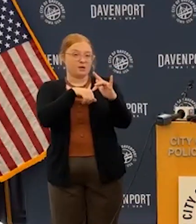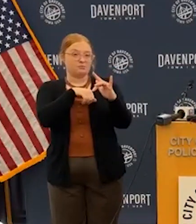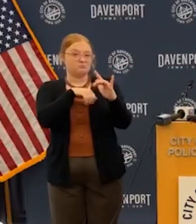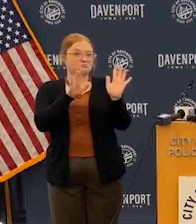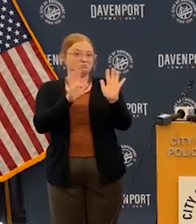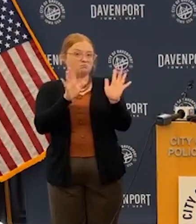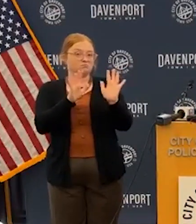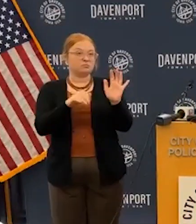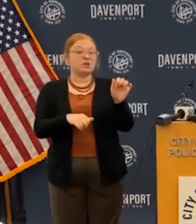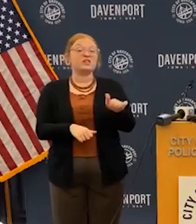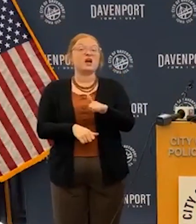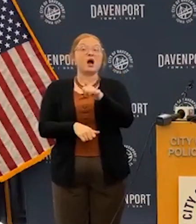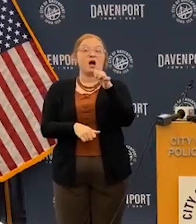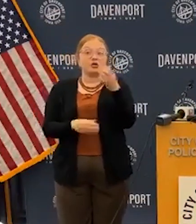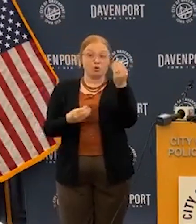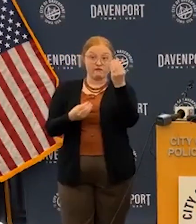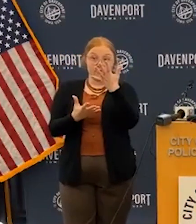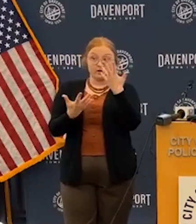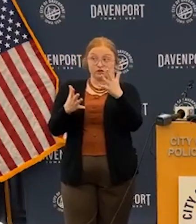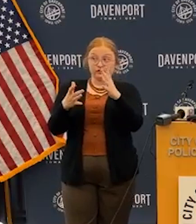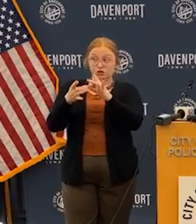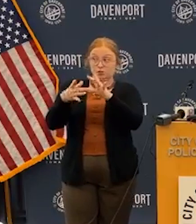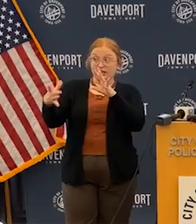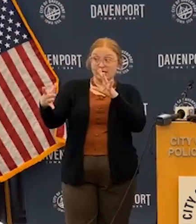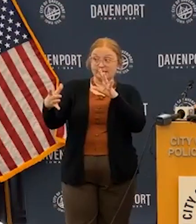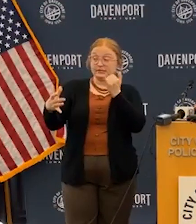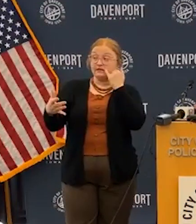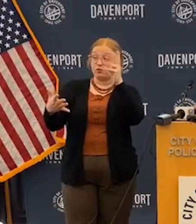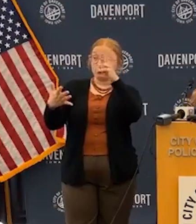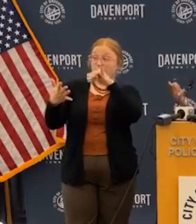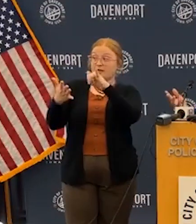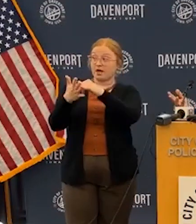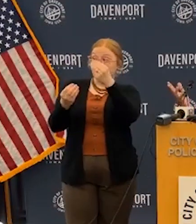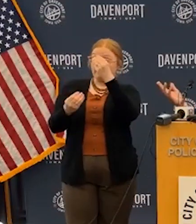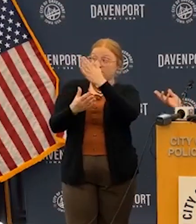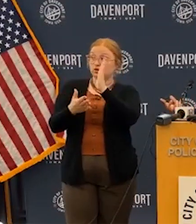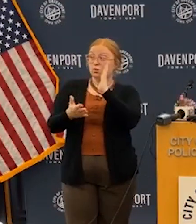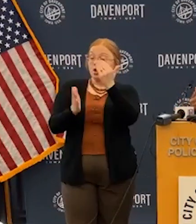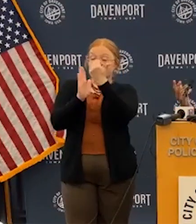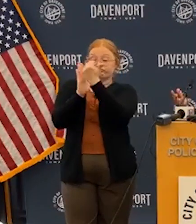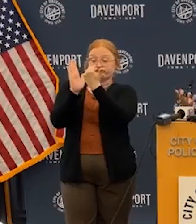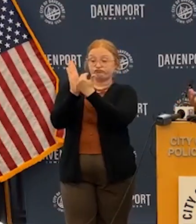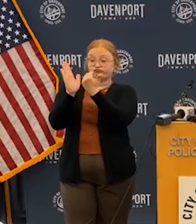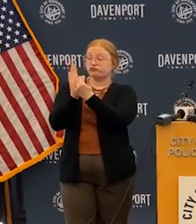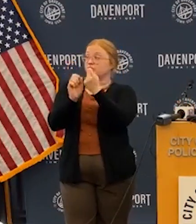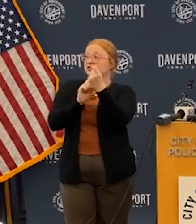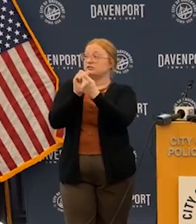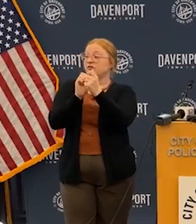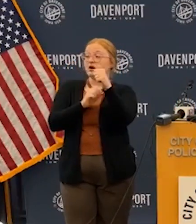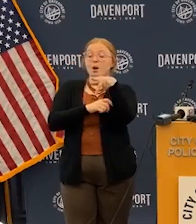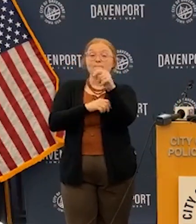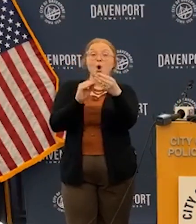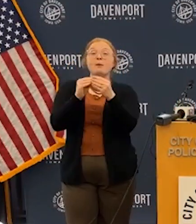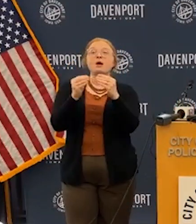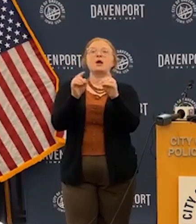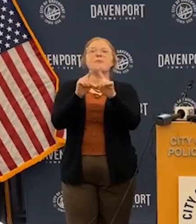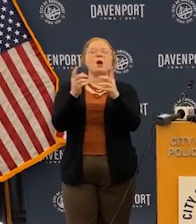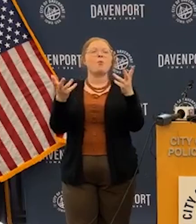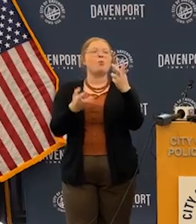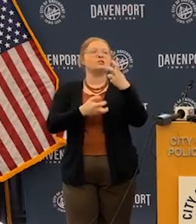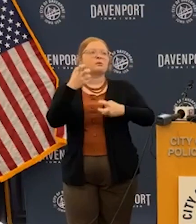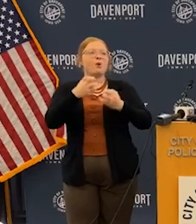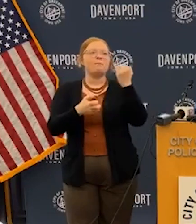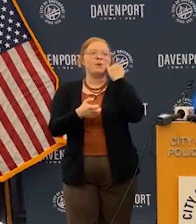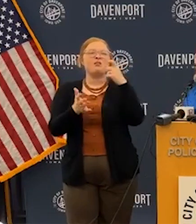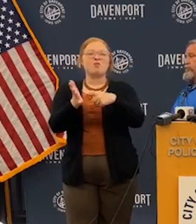If you go through those documents, it would say specifically the apartment number and what the issue was if it was required to be vacated. Then you don't know off the top